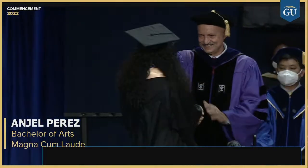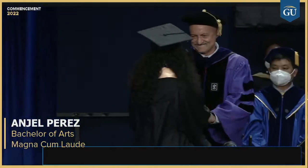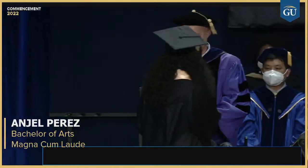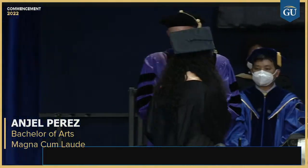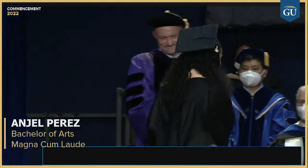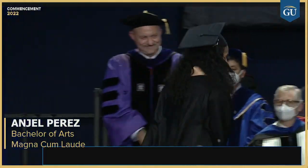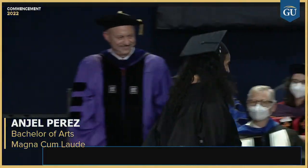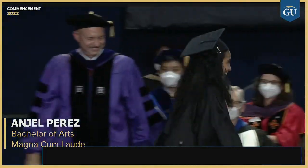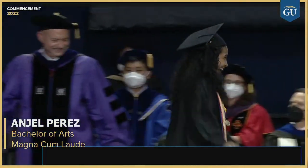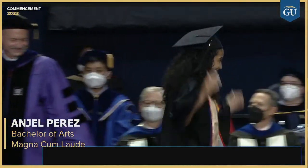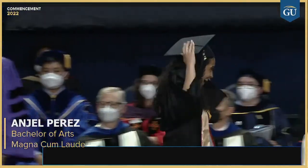Congratulations.